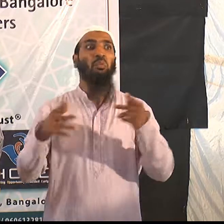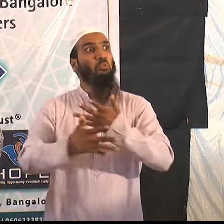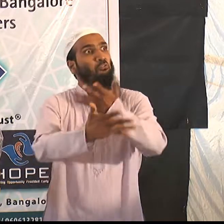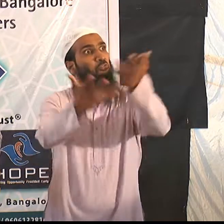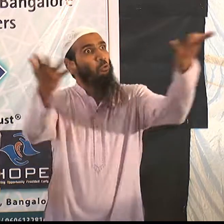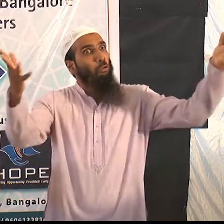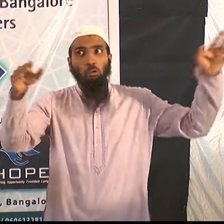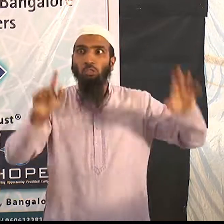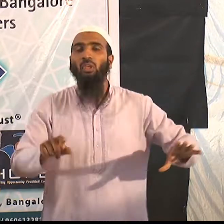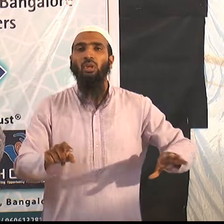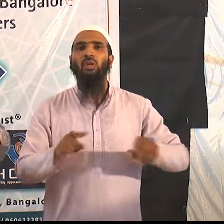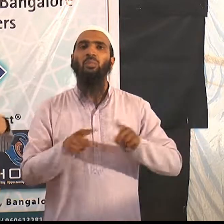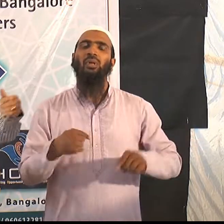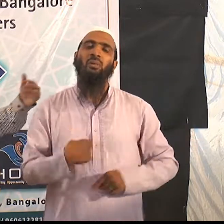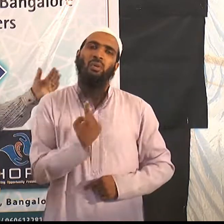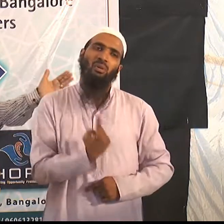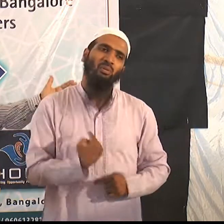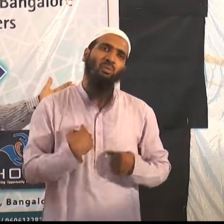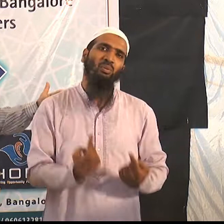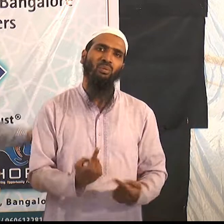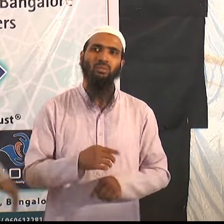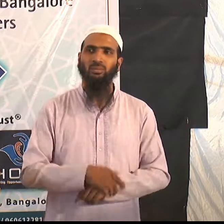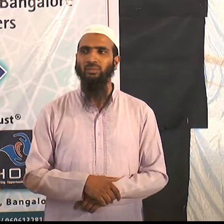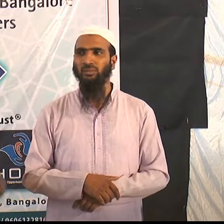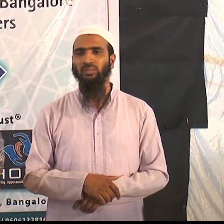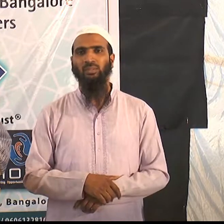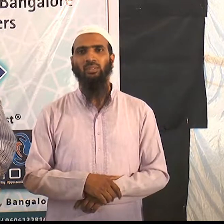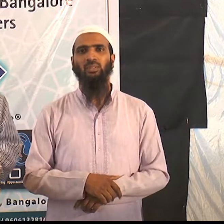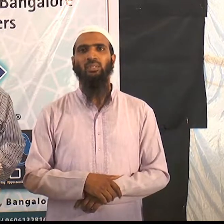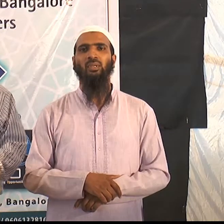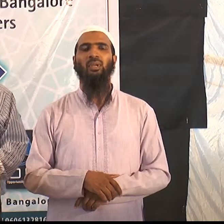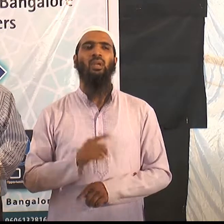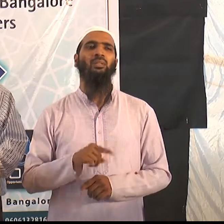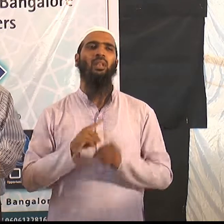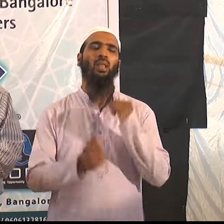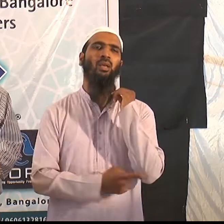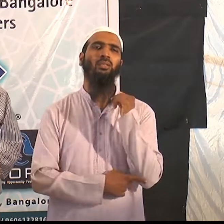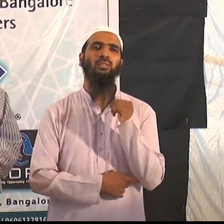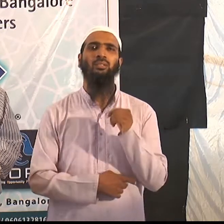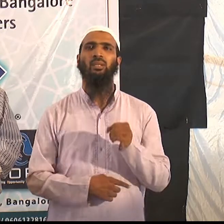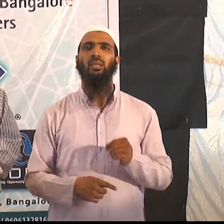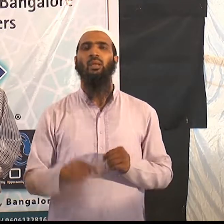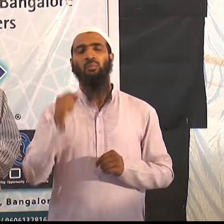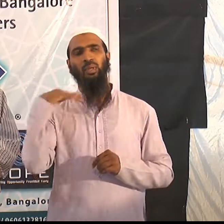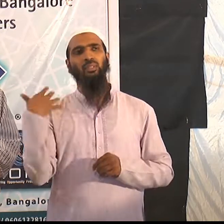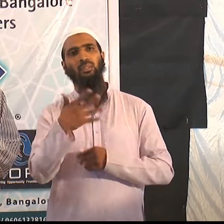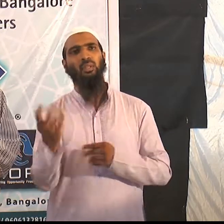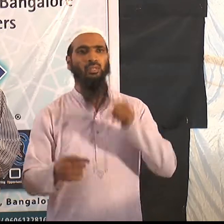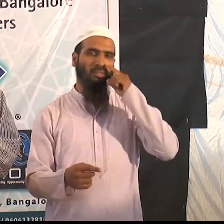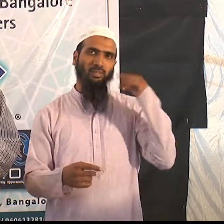Once again, my dear friends, brothers and sisters of Islam, I wish you a very,